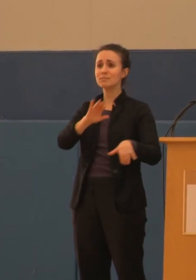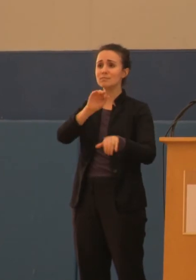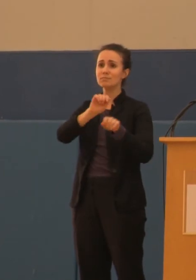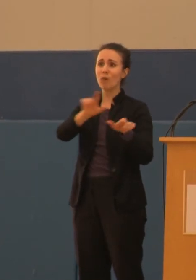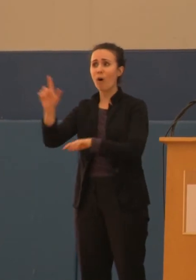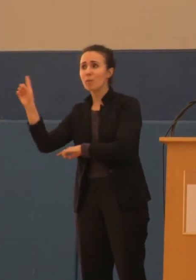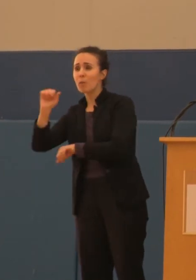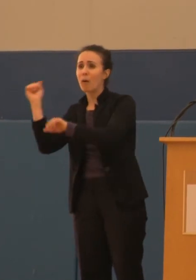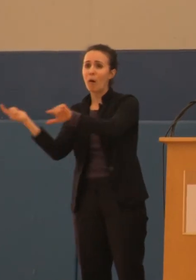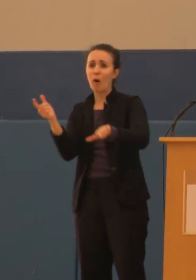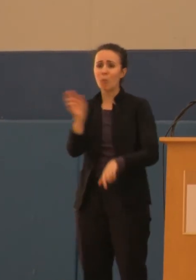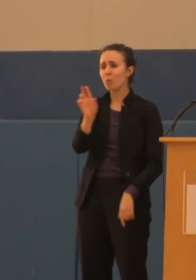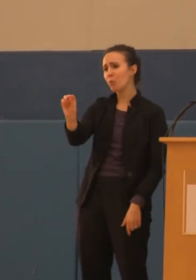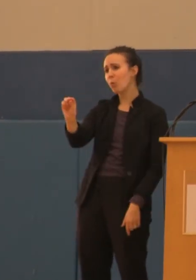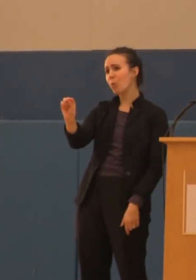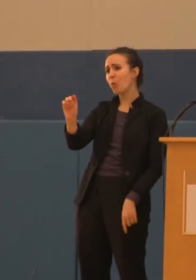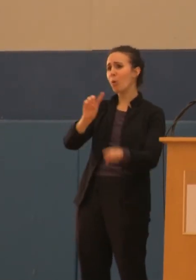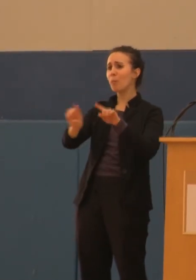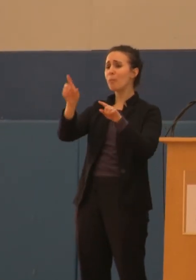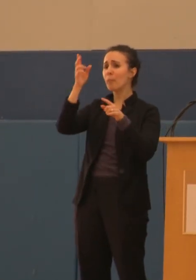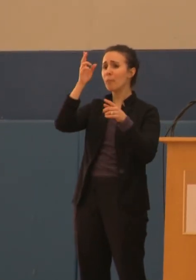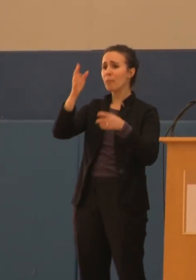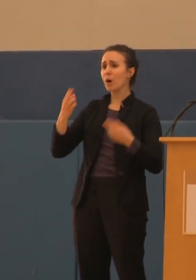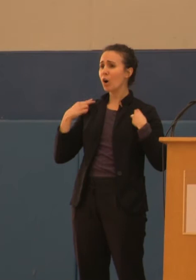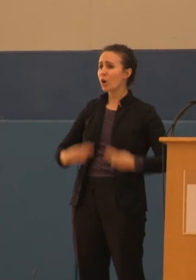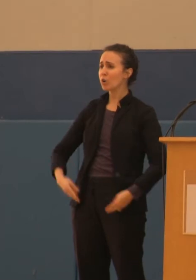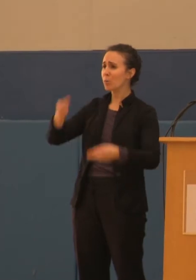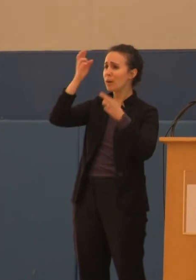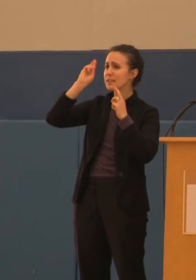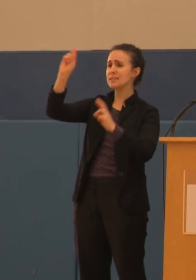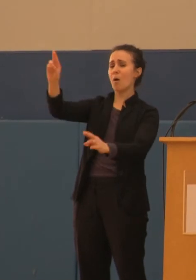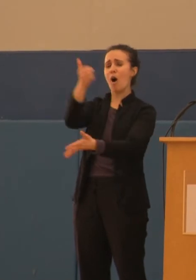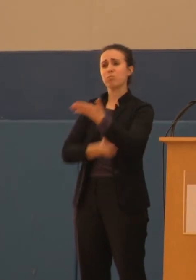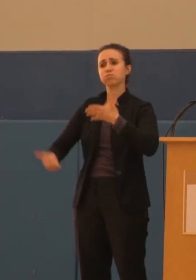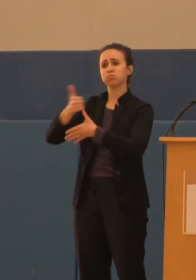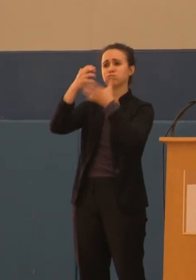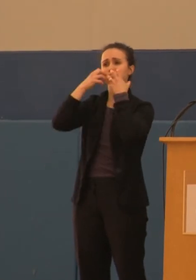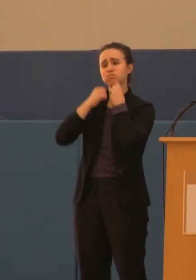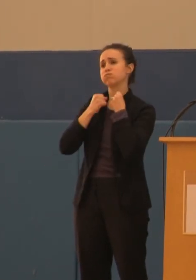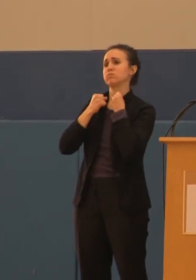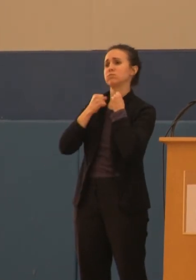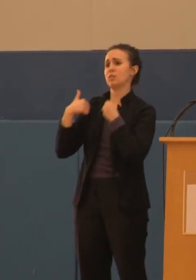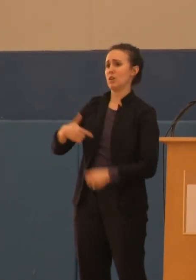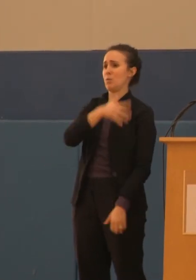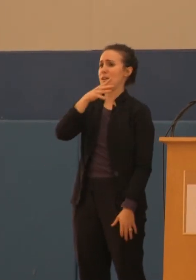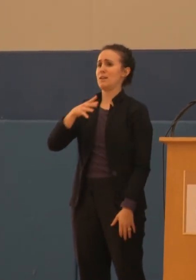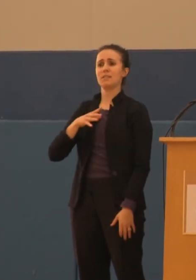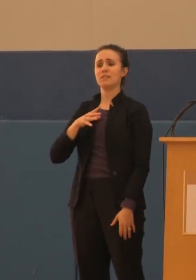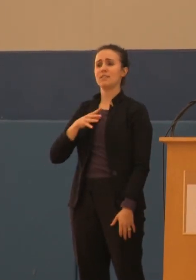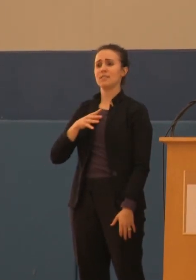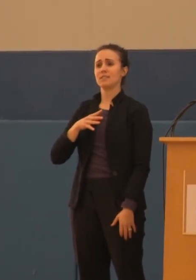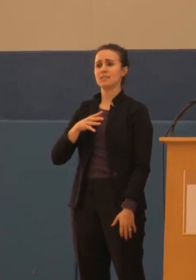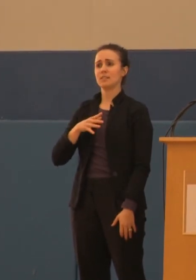side. But human dignity must come before anything else. And as women, we must be